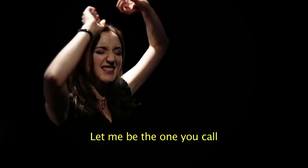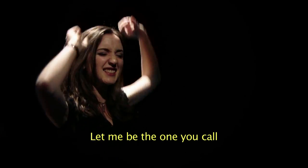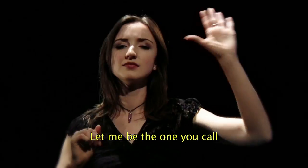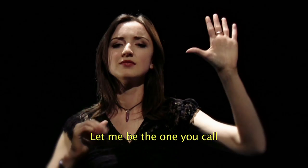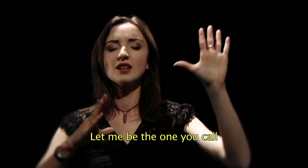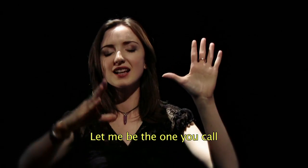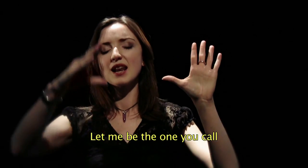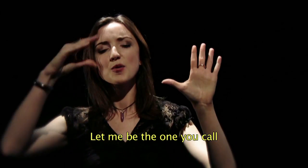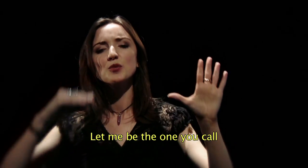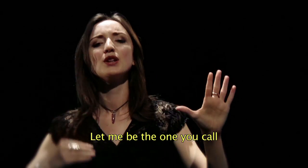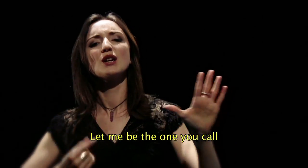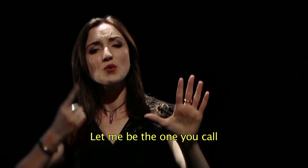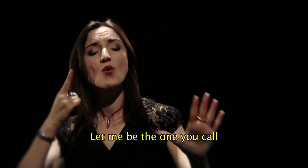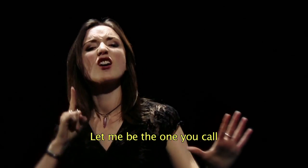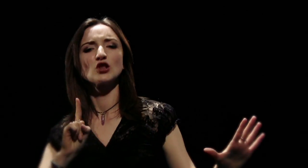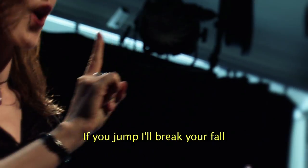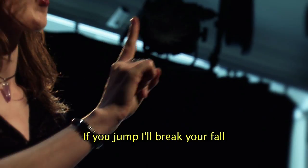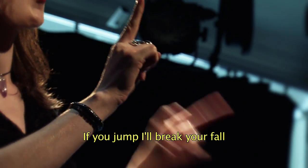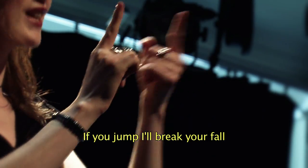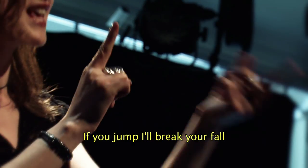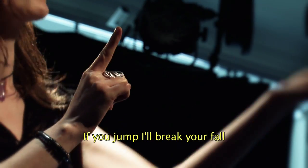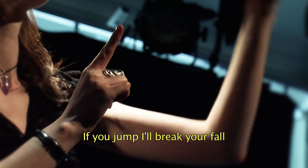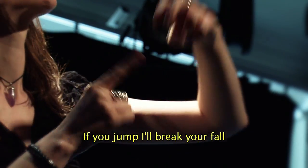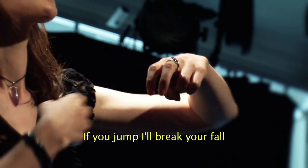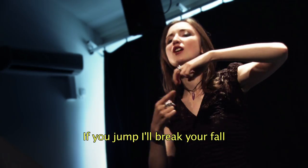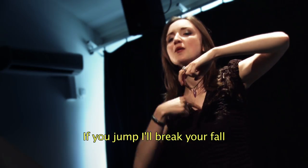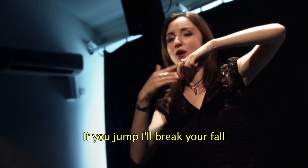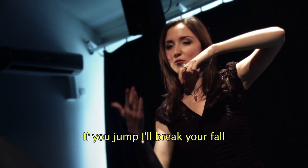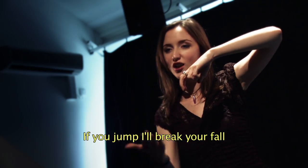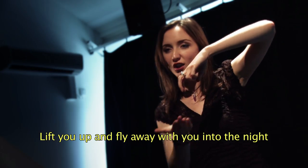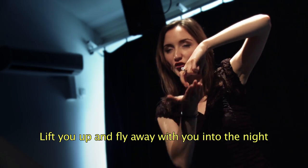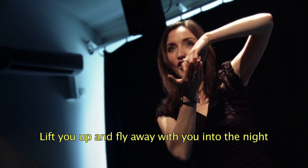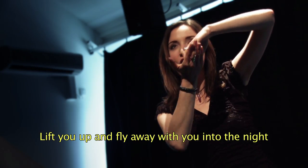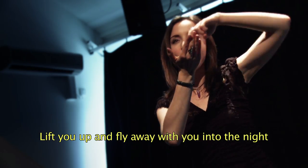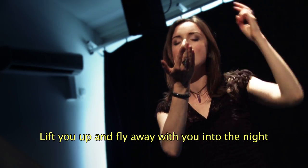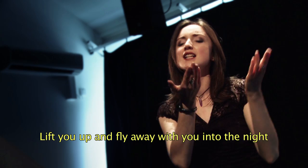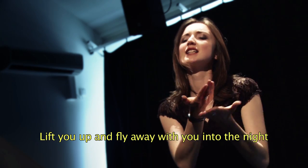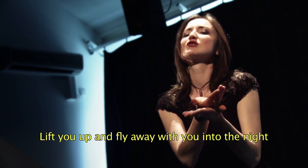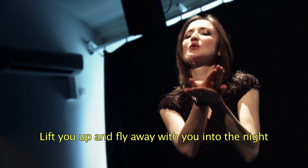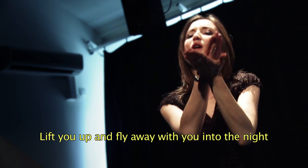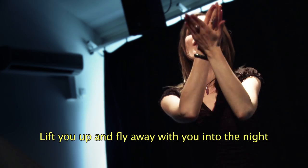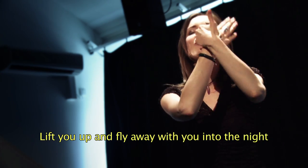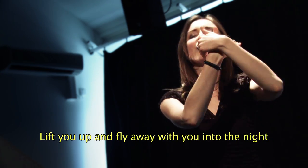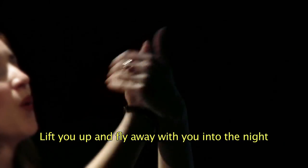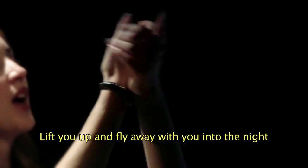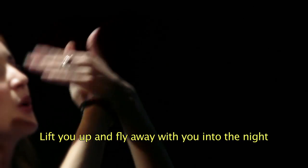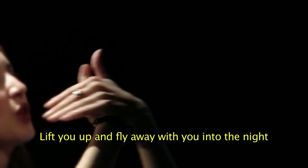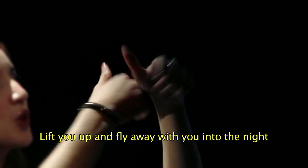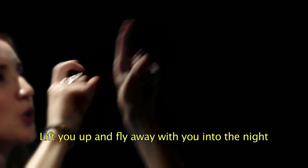Let it be the word you call If you jump, I'll let you fall Lift you up and fly away with you